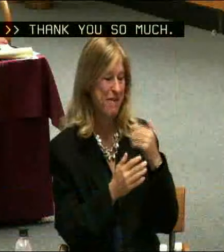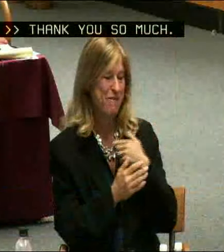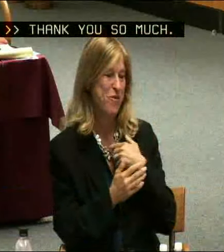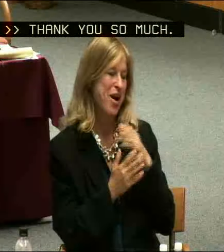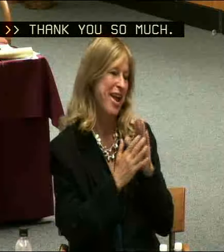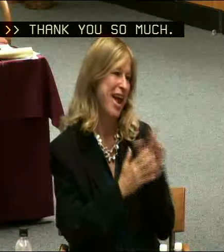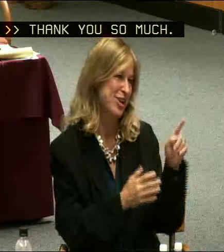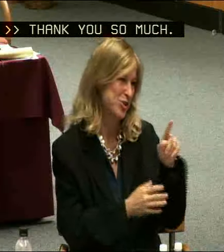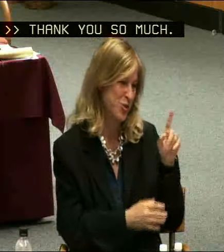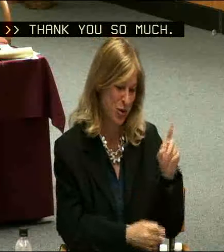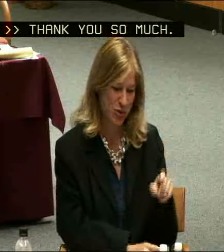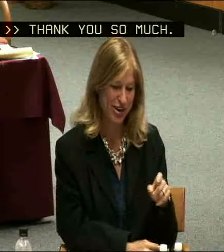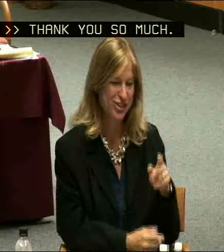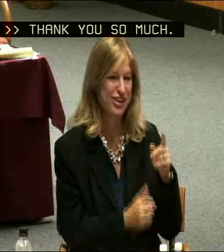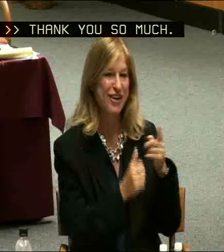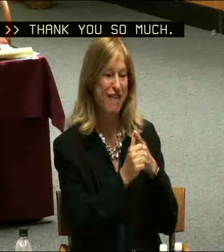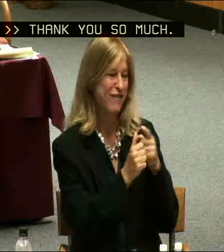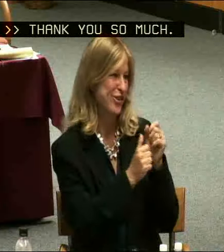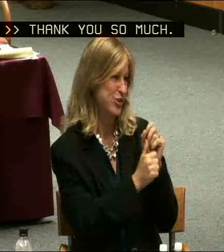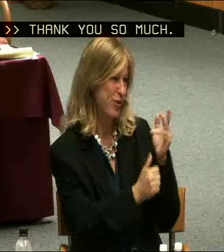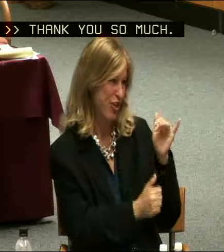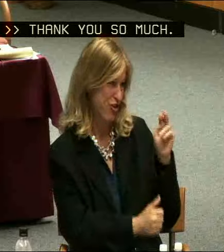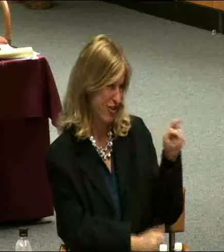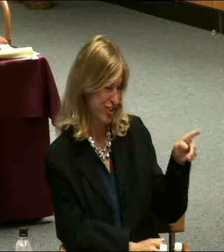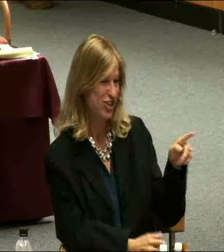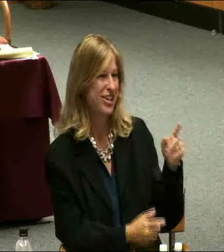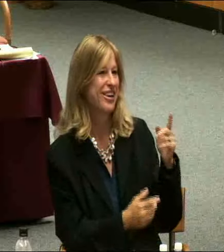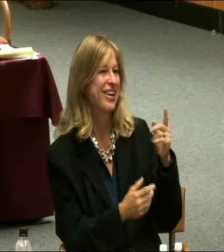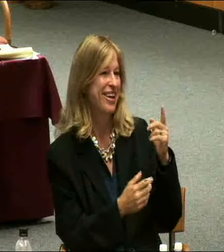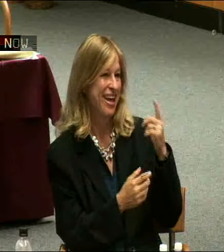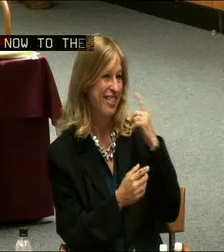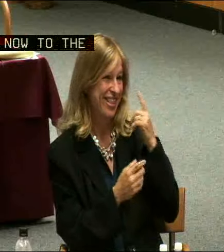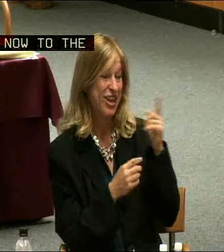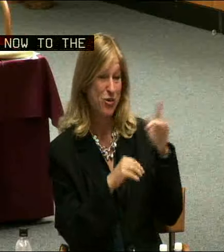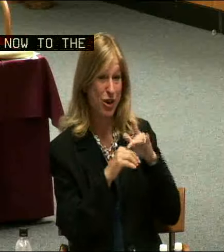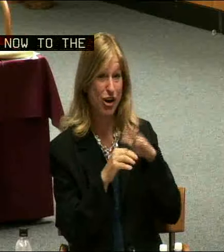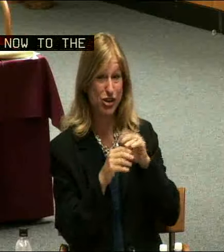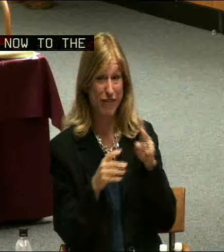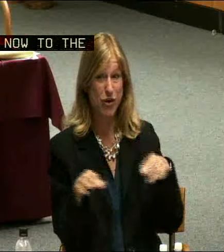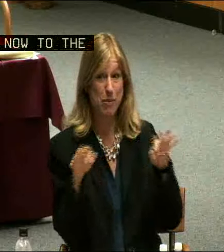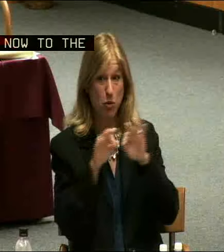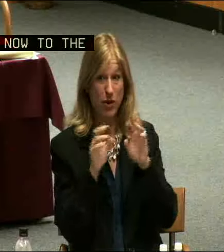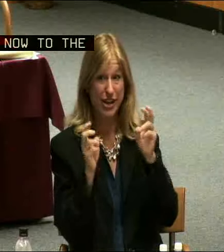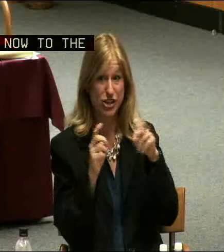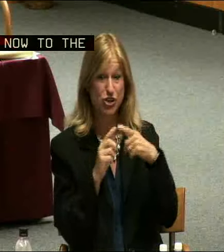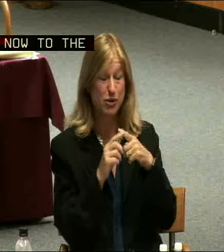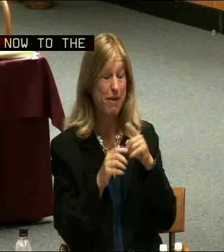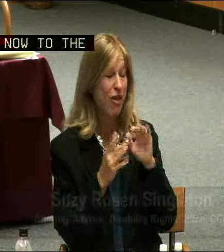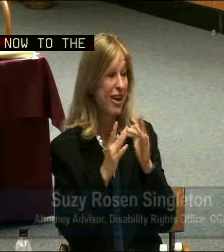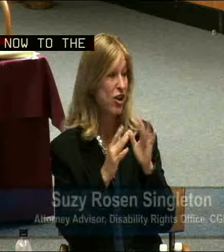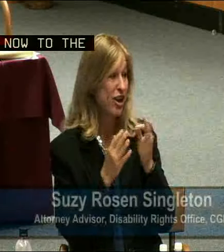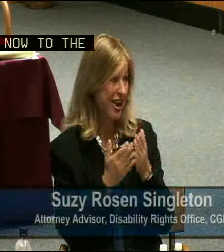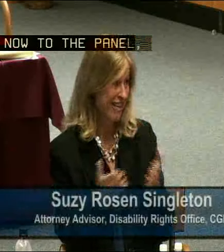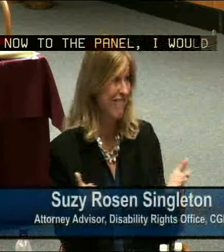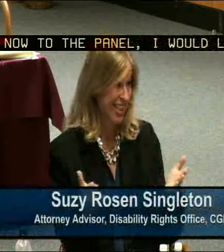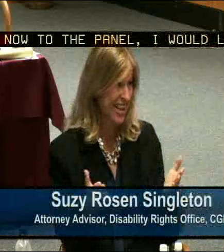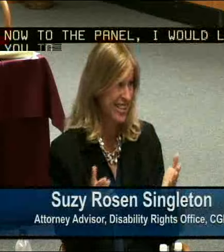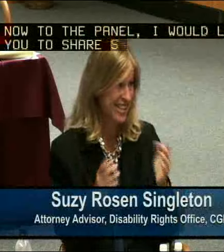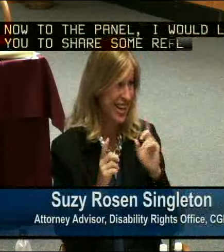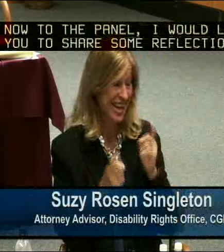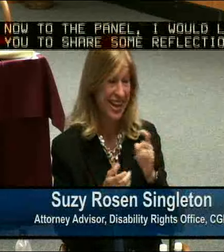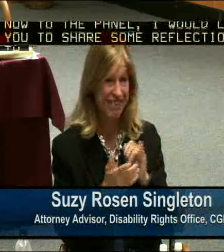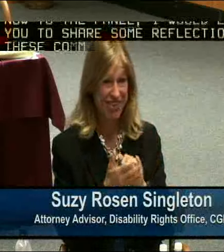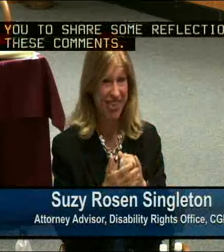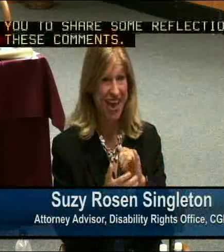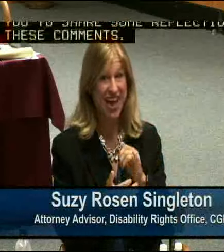share some reflections on these comments. I have a question. I think we've touched on a number